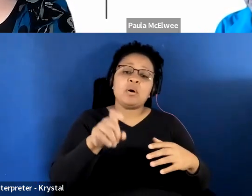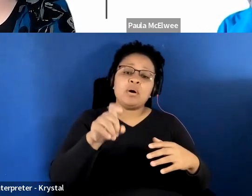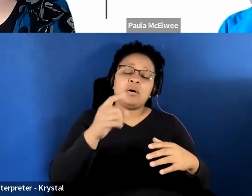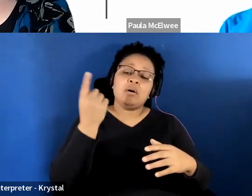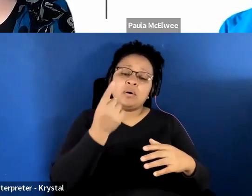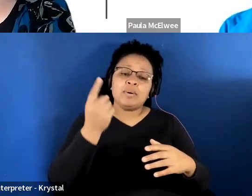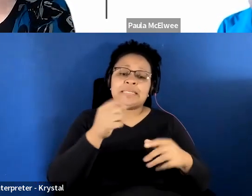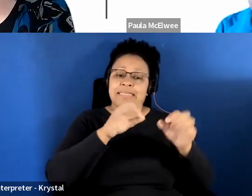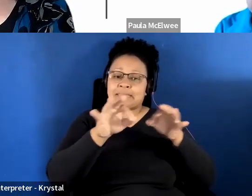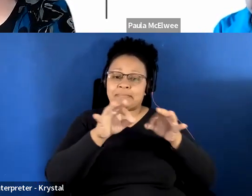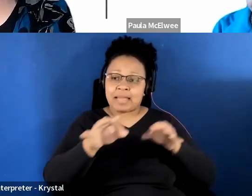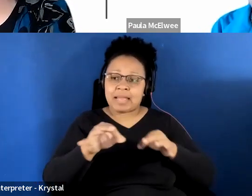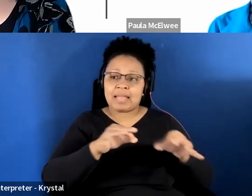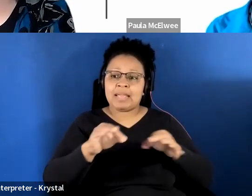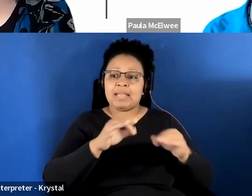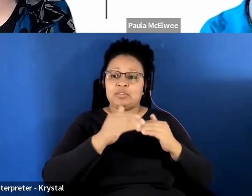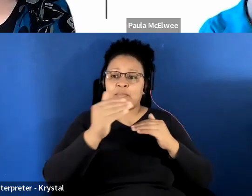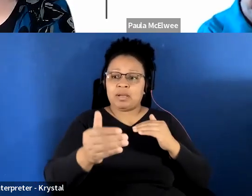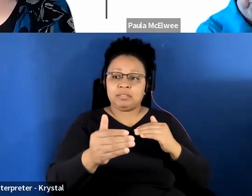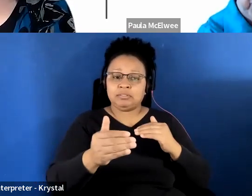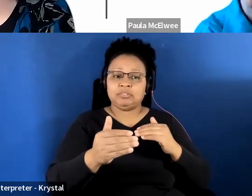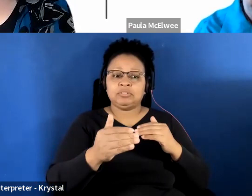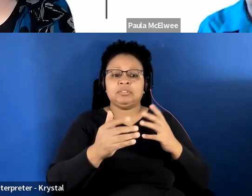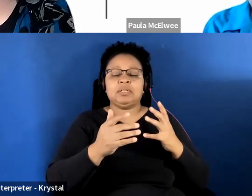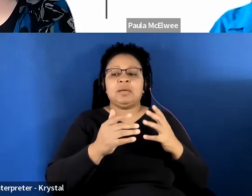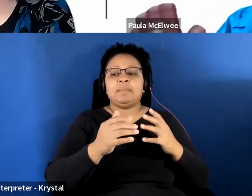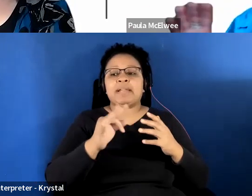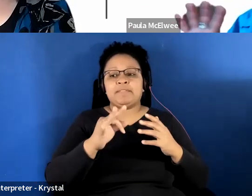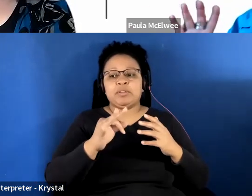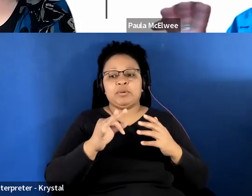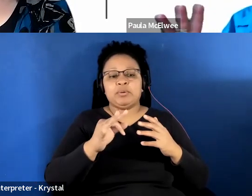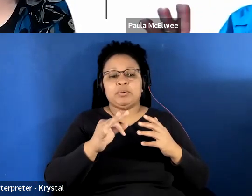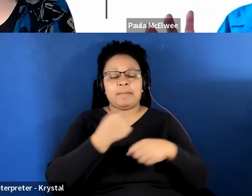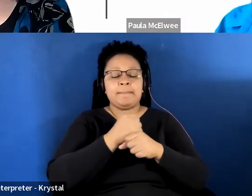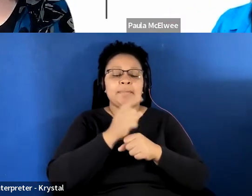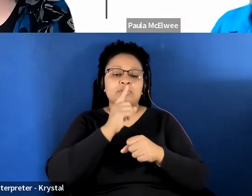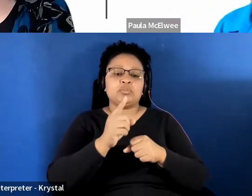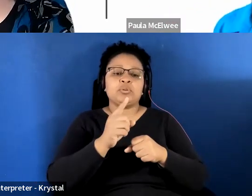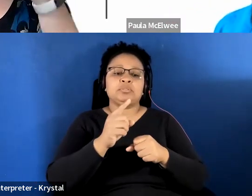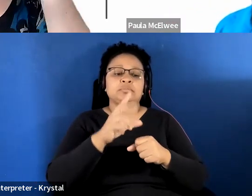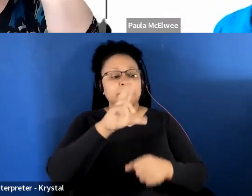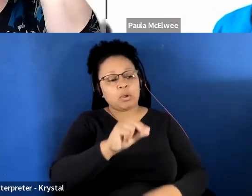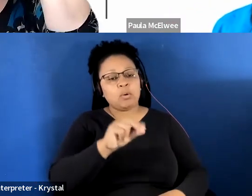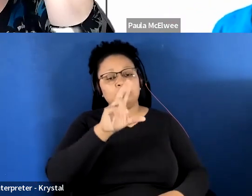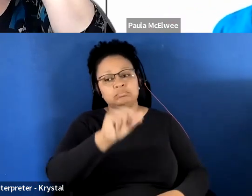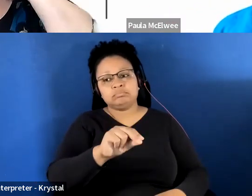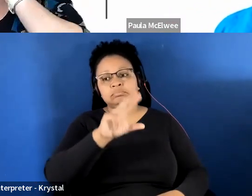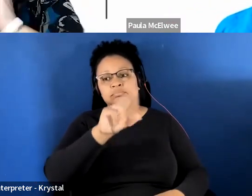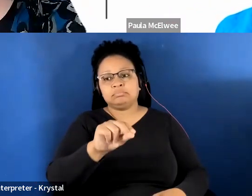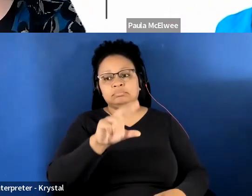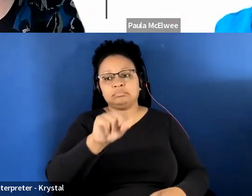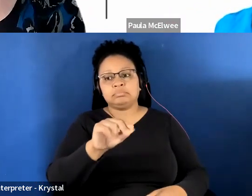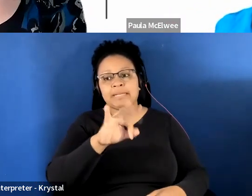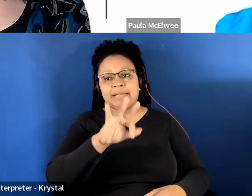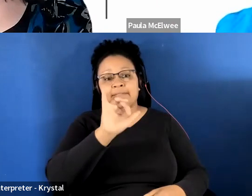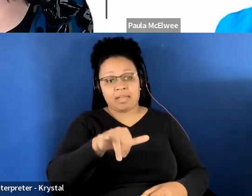But if you just consistently say no and keep your, keep your balanced distance, if